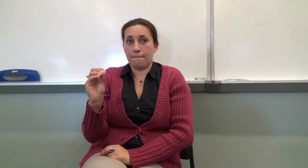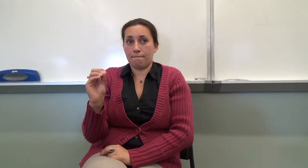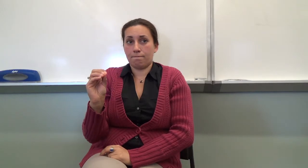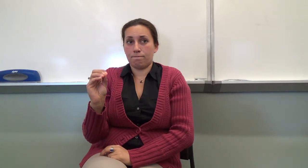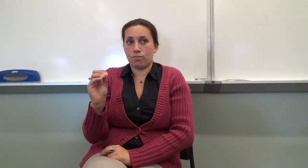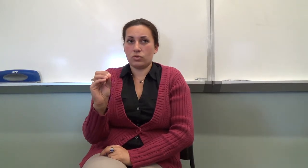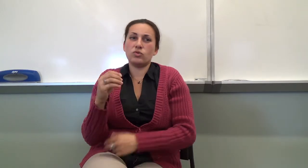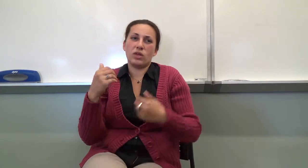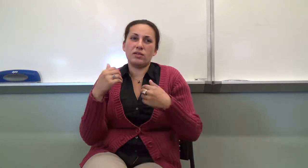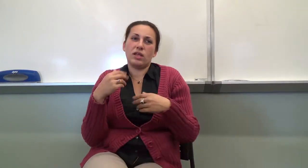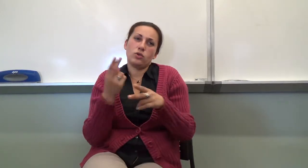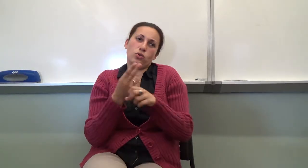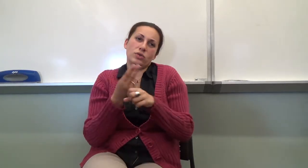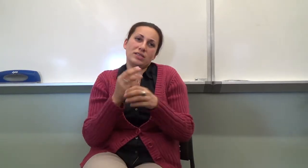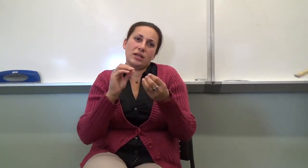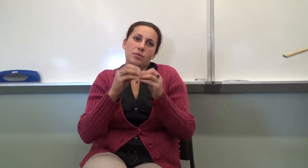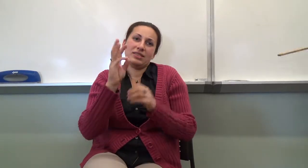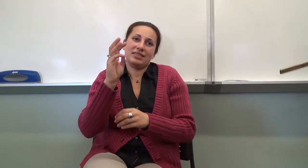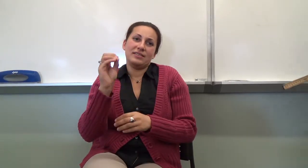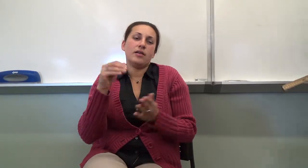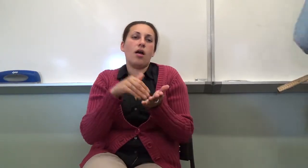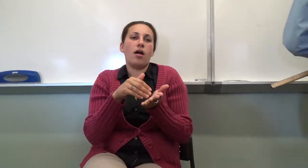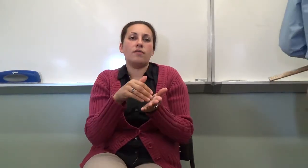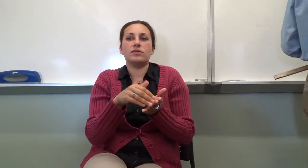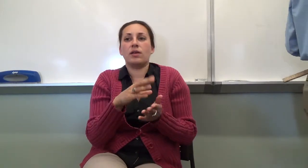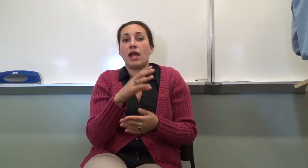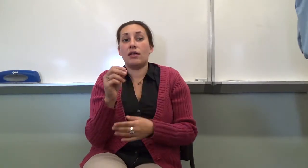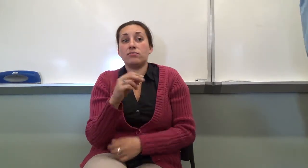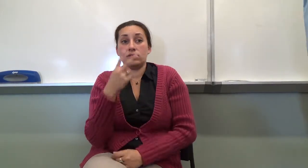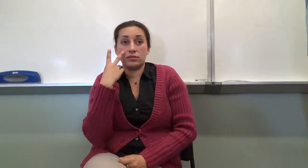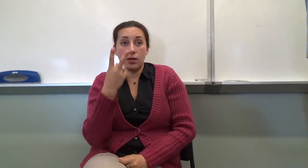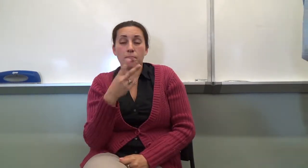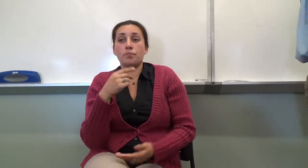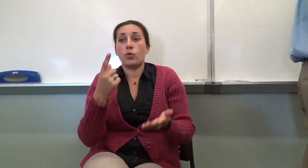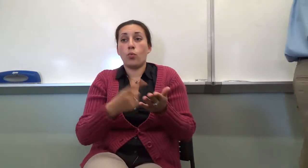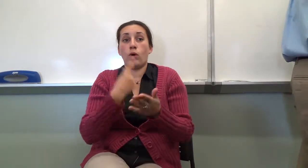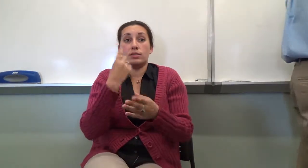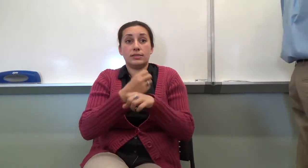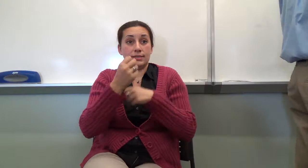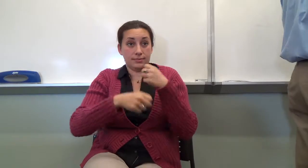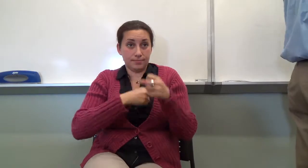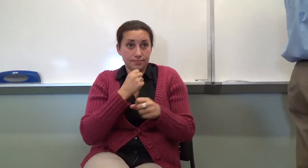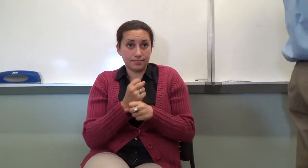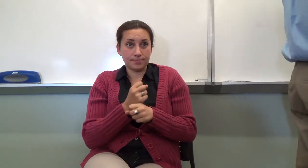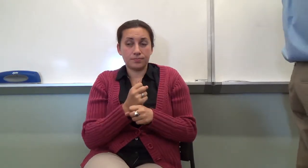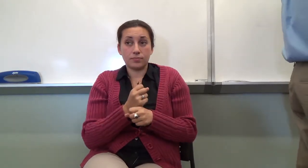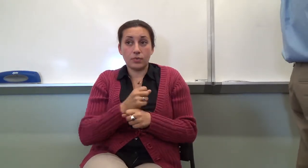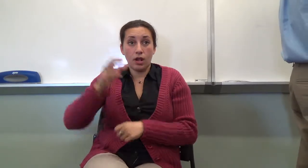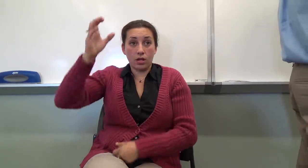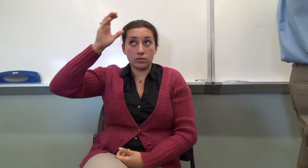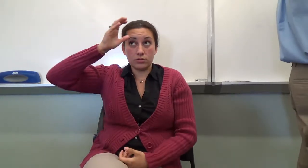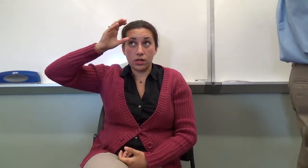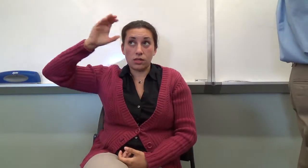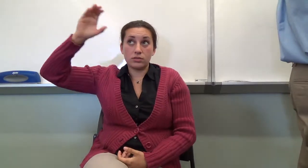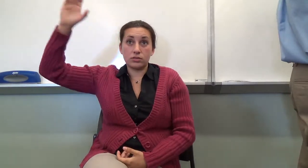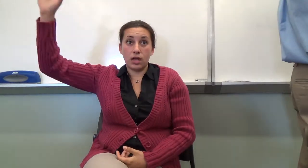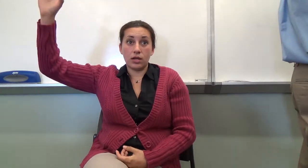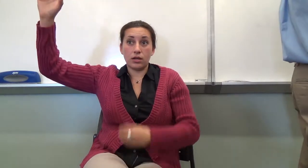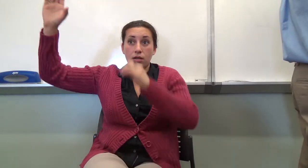60s. And they found out that once a year, the sun would appear in exactly the same point in the sky that it